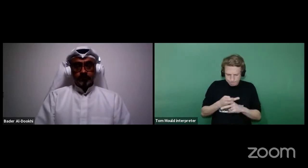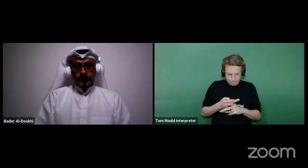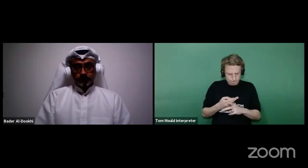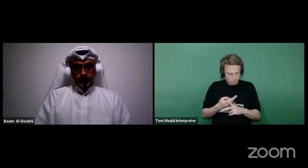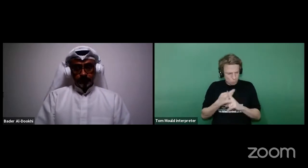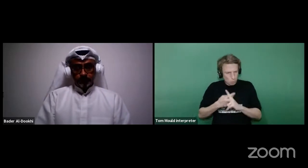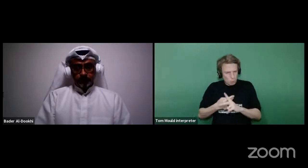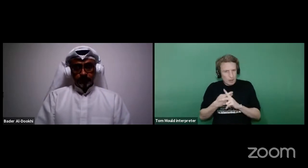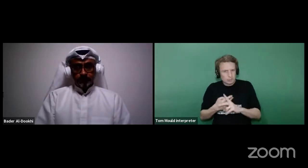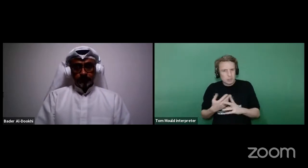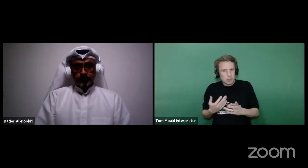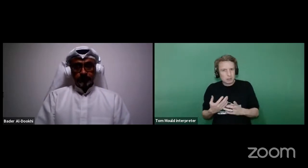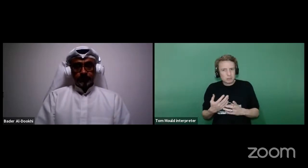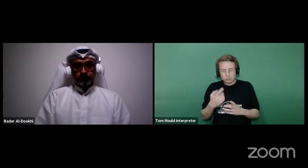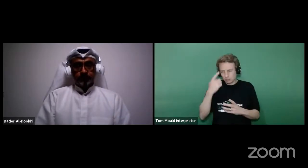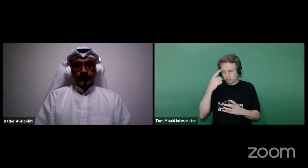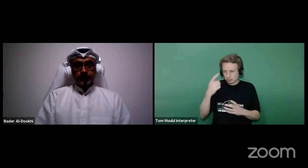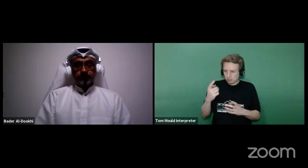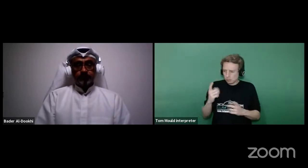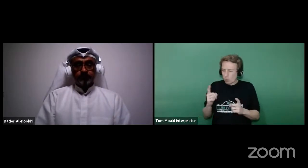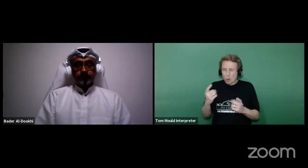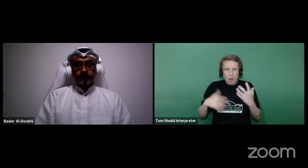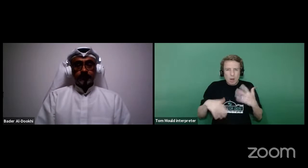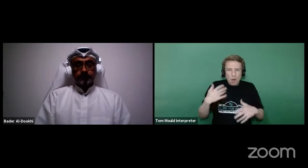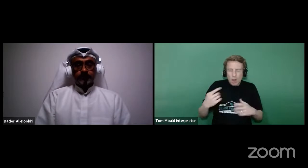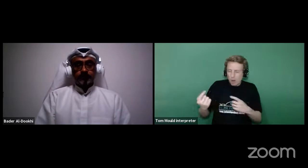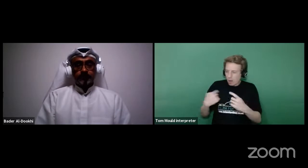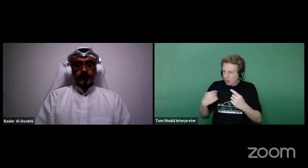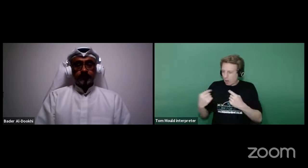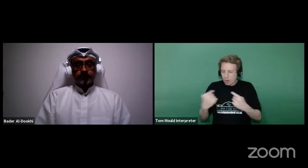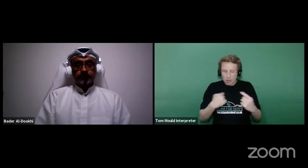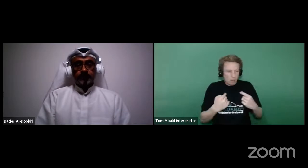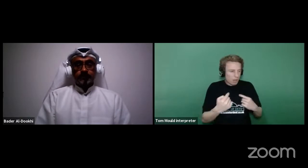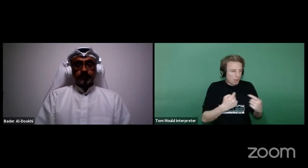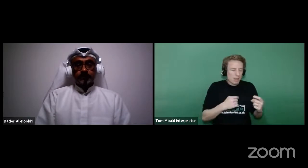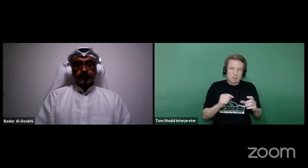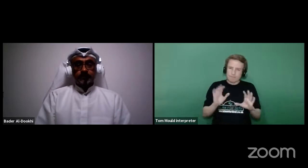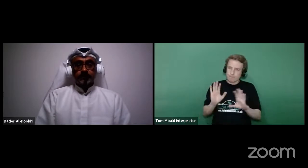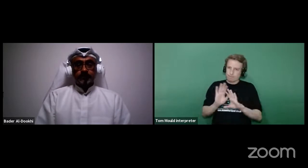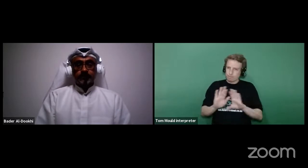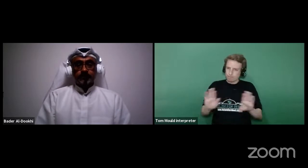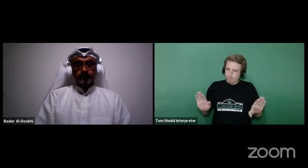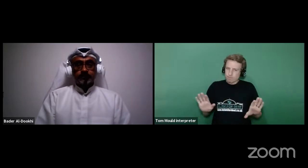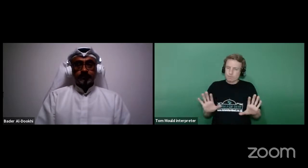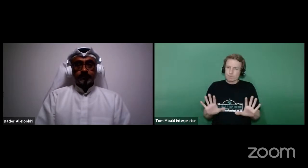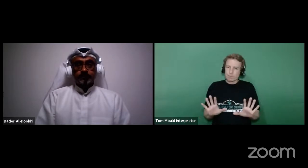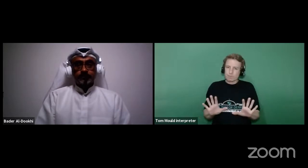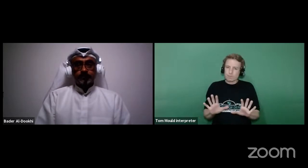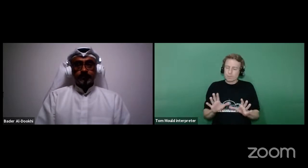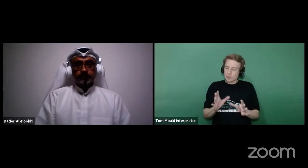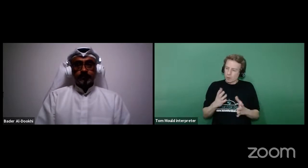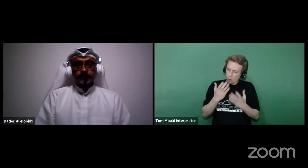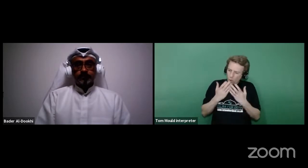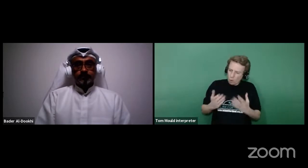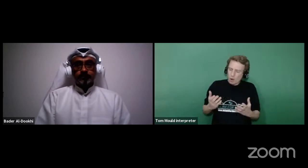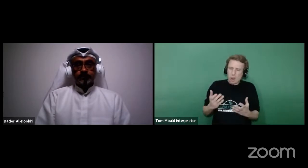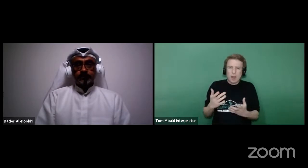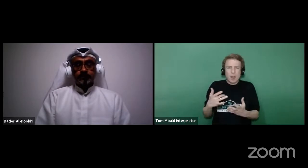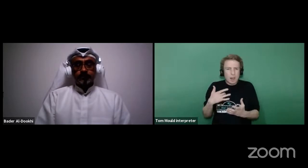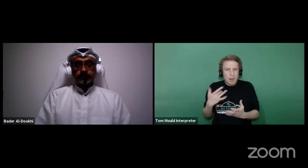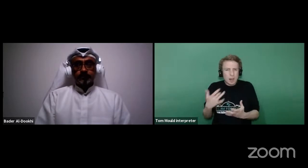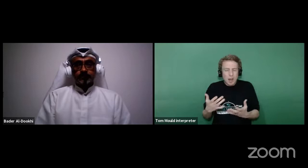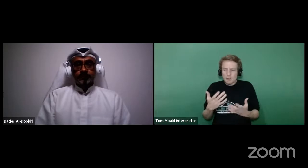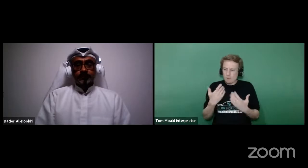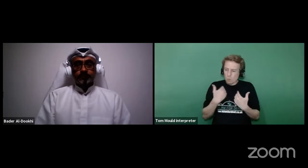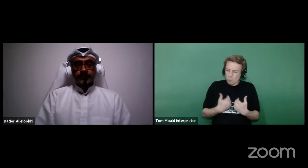will harm them in terms of their religion, in terms of their lives, in terms of their honor, in terms of their